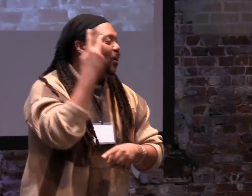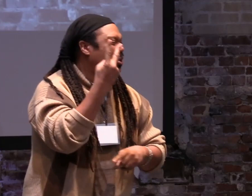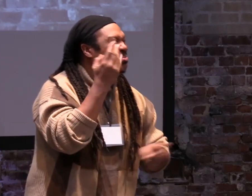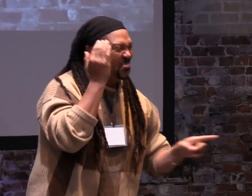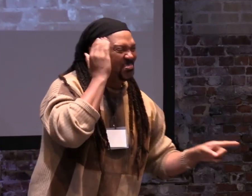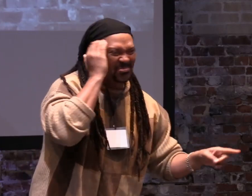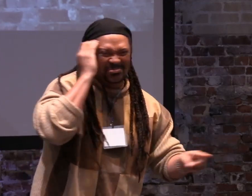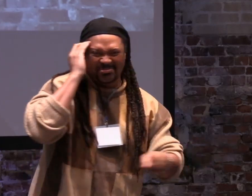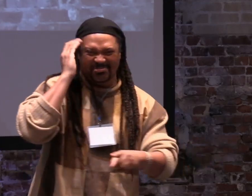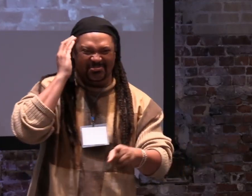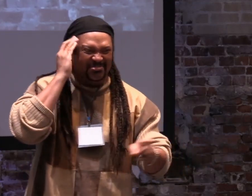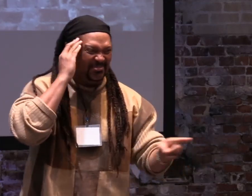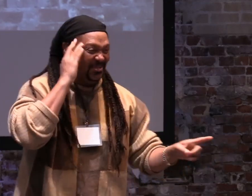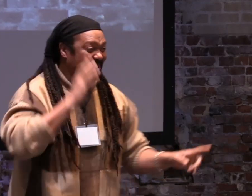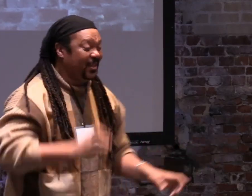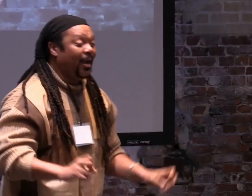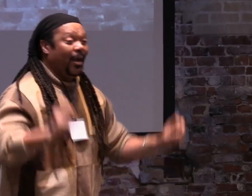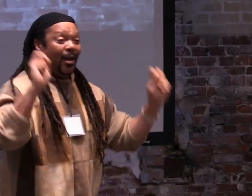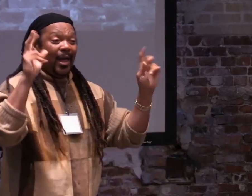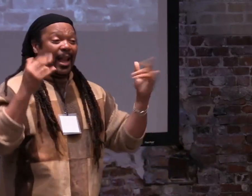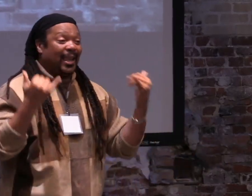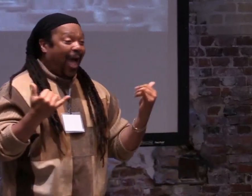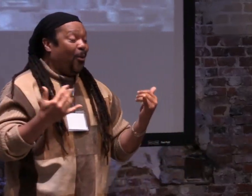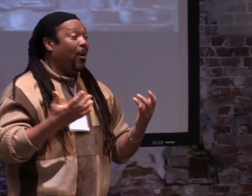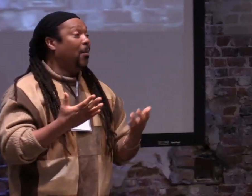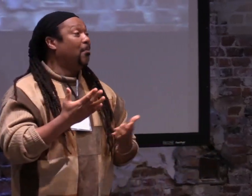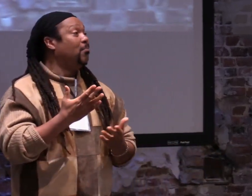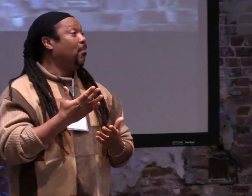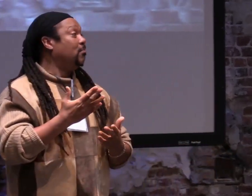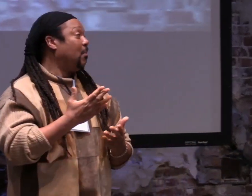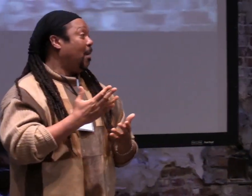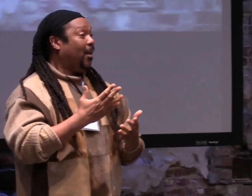like the iPhone 1, the iPhone 2, you get it? Mm-hmm. All right.